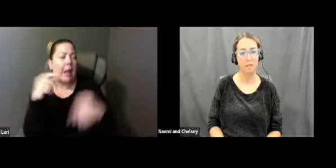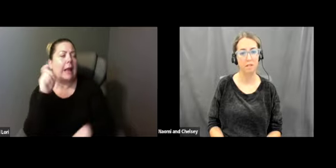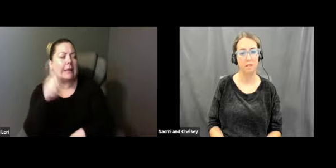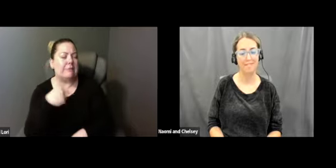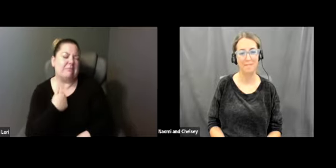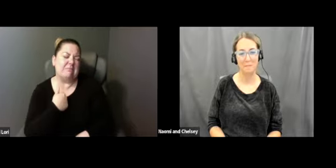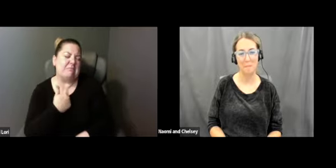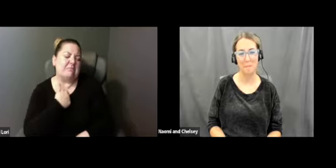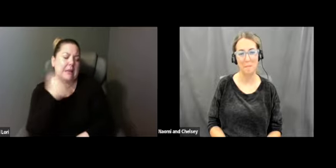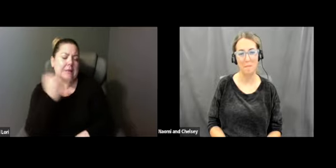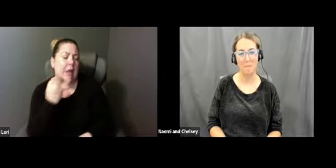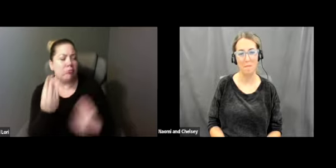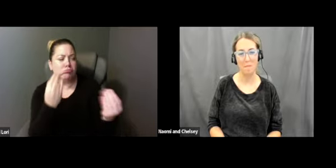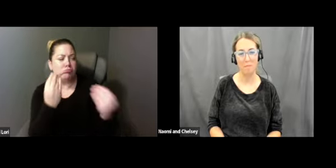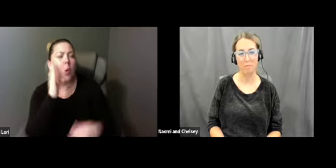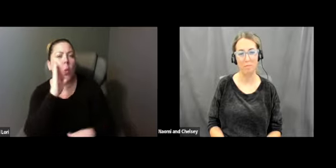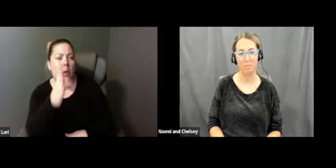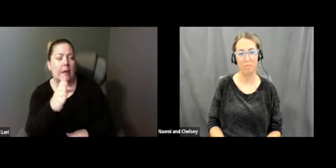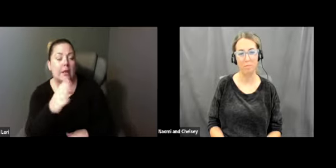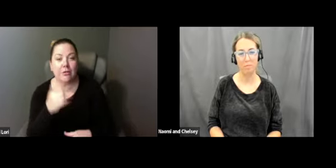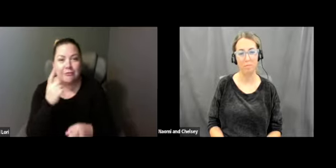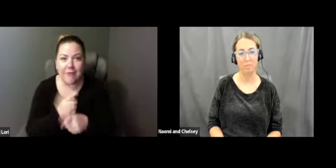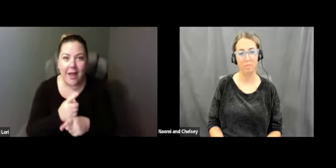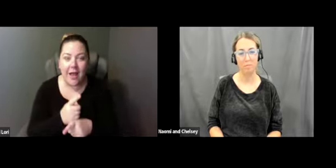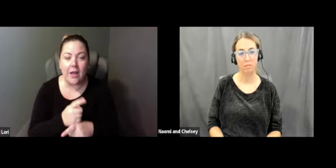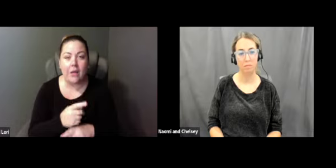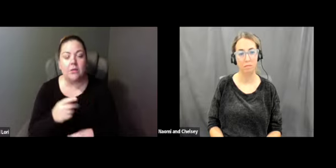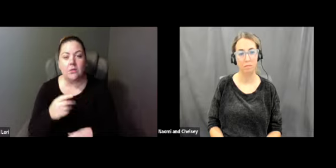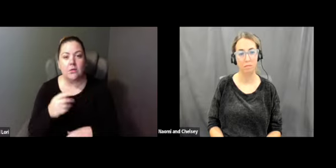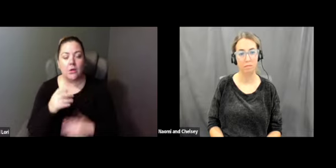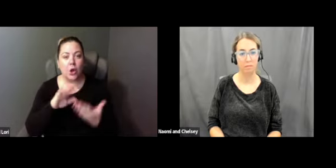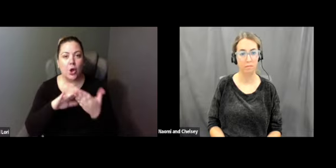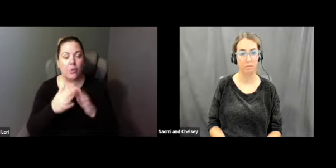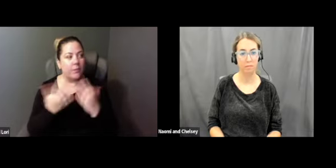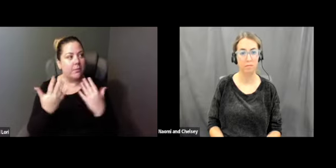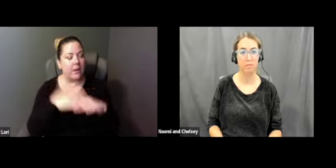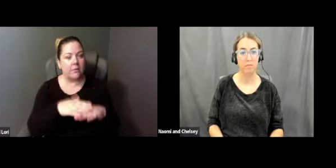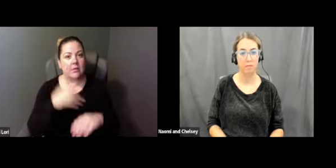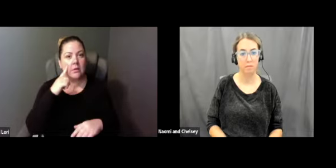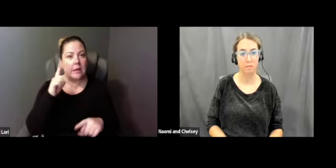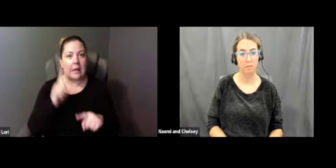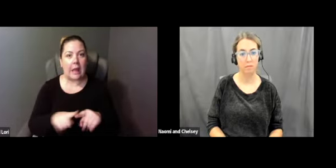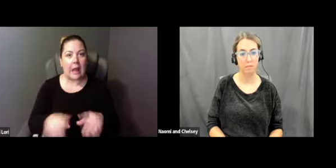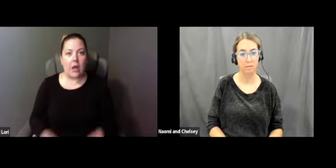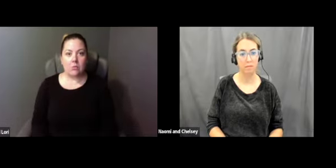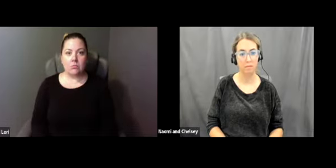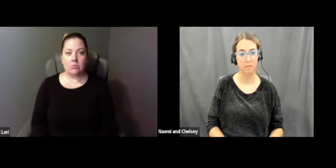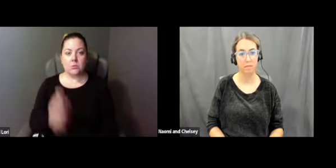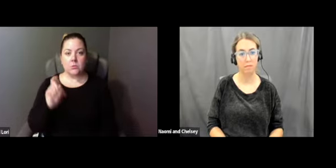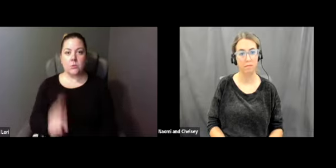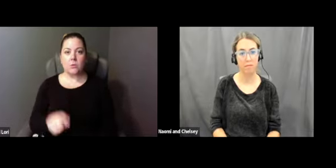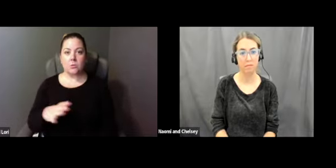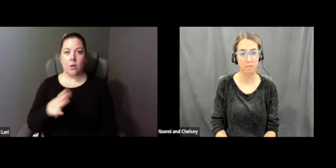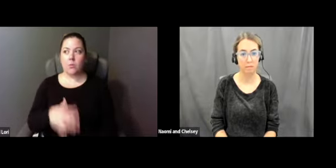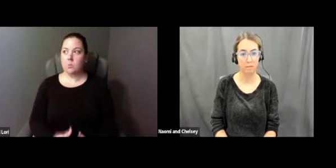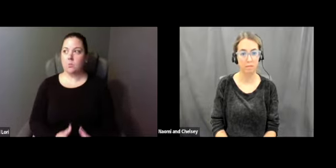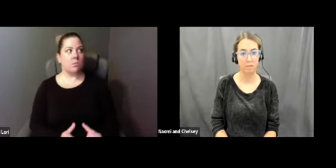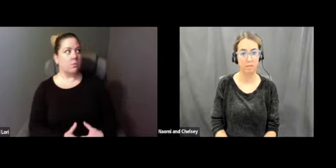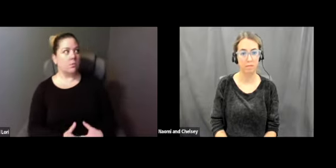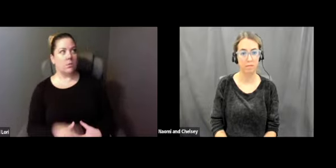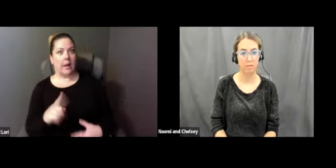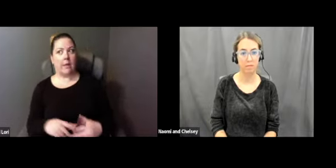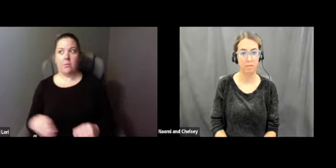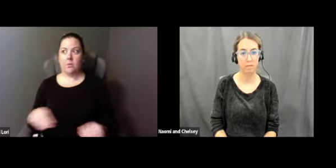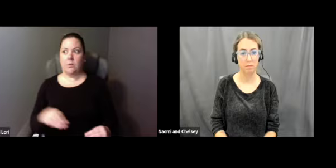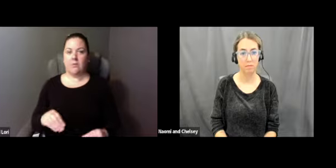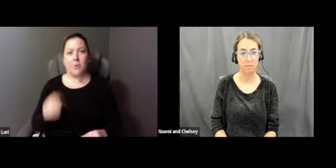wave my hands when I speak, right? Because we are preconceived to believe we can't take up the space in front of us, and we need it. I tell